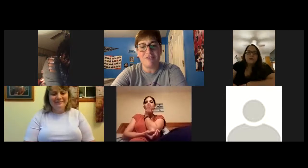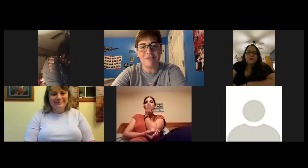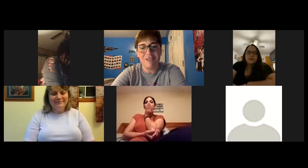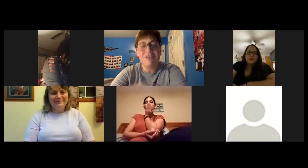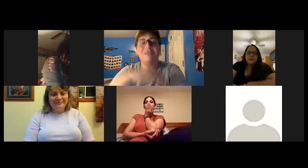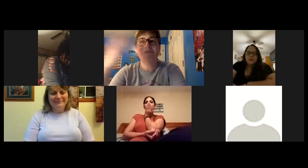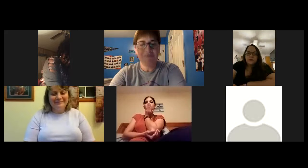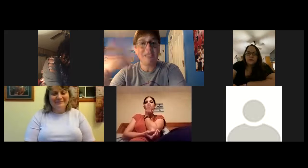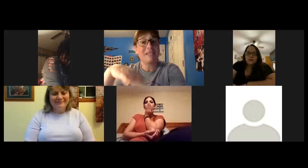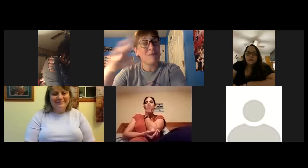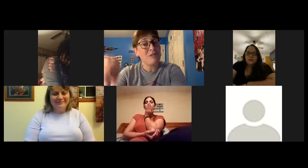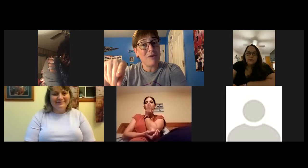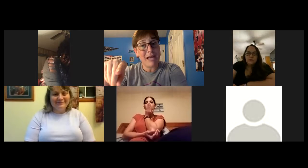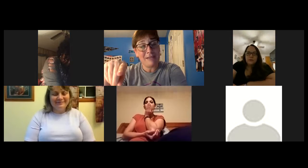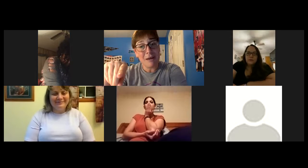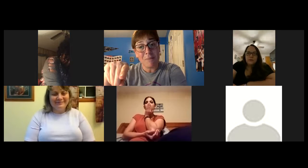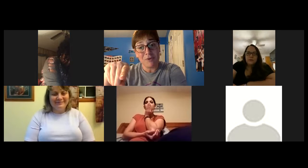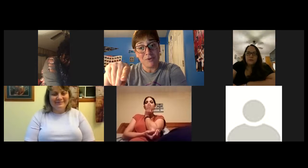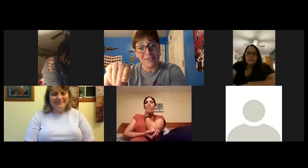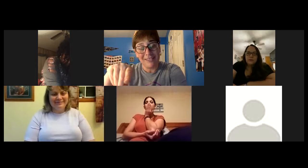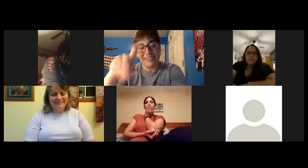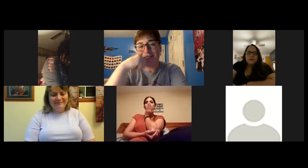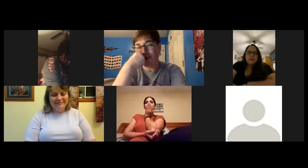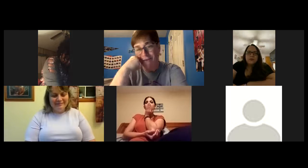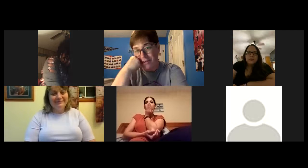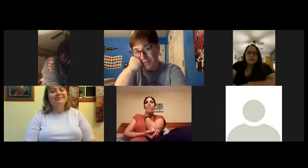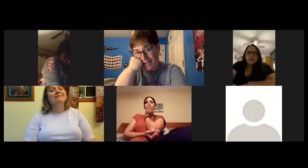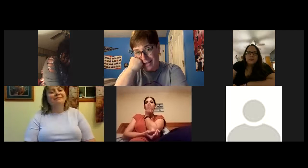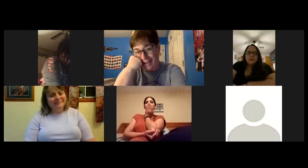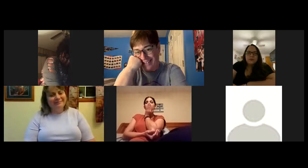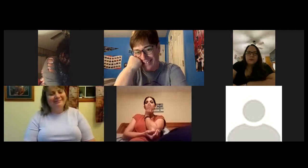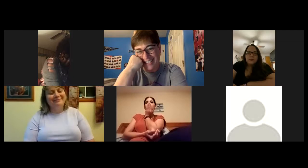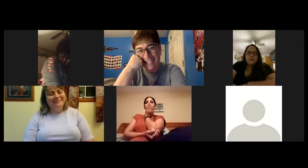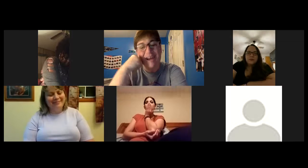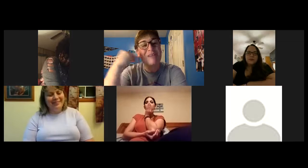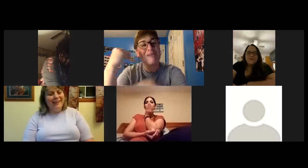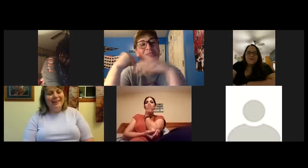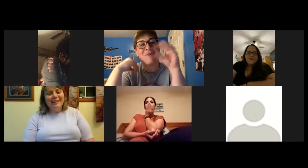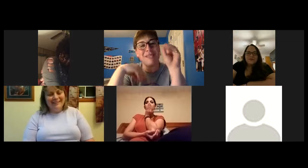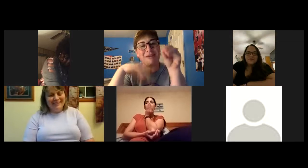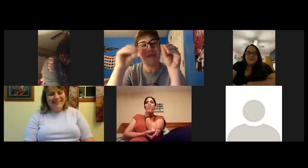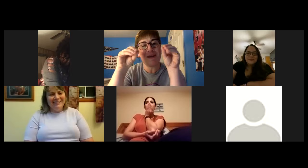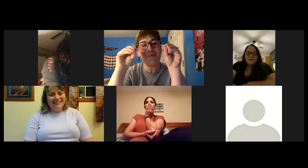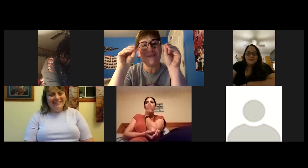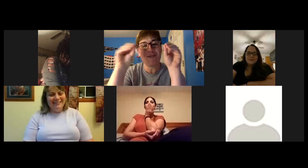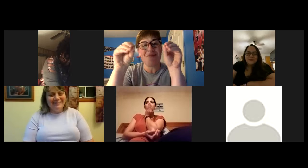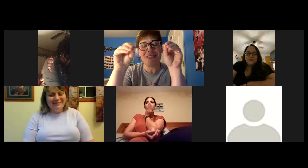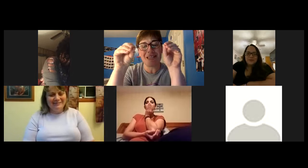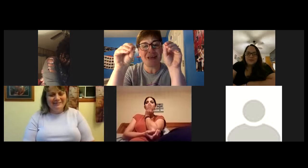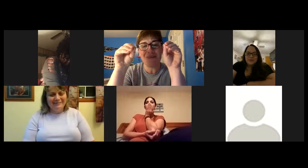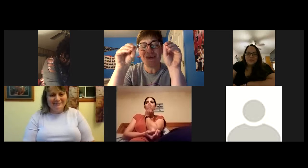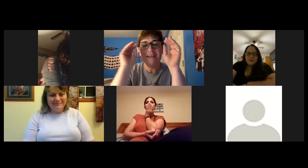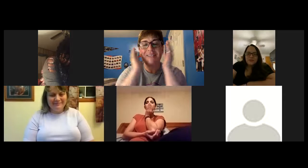F. Because then once we add the numbers, that's a real fun one then. That's why I used to put letters and numbers and do